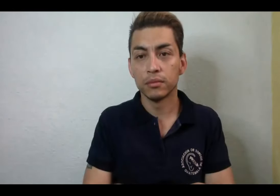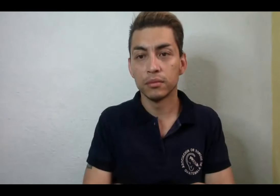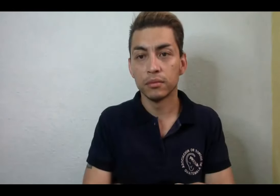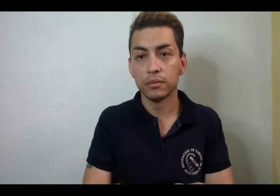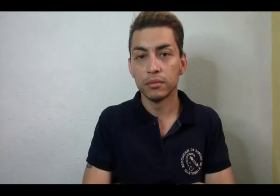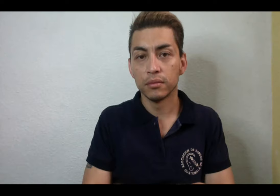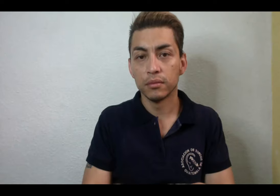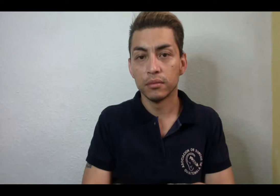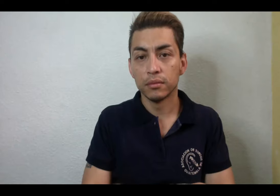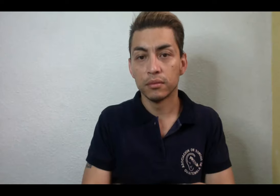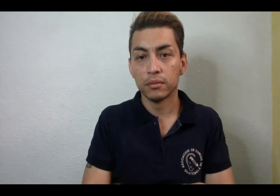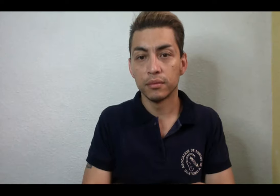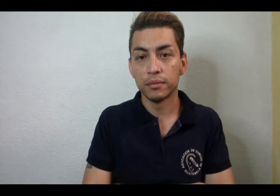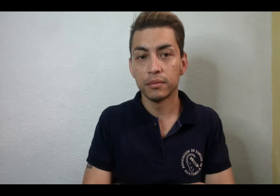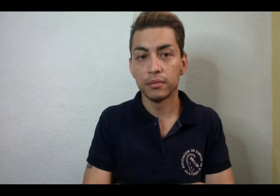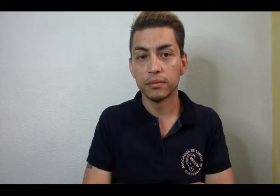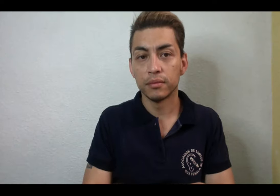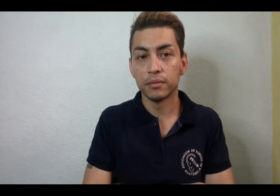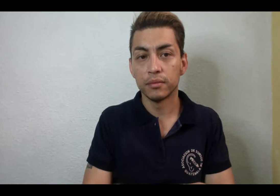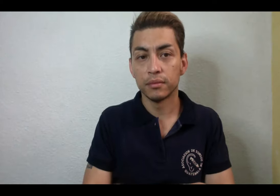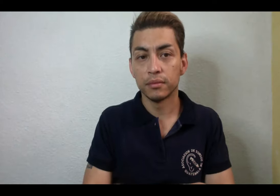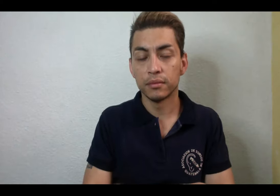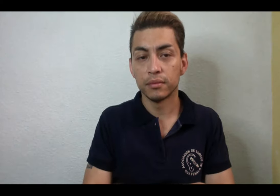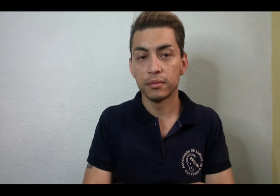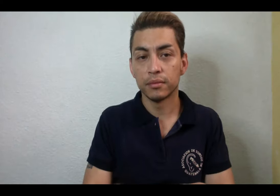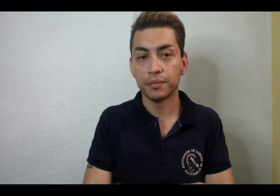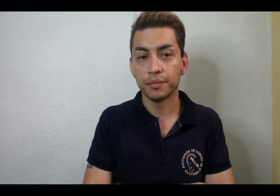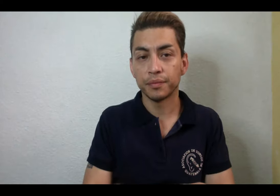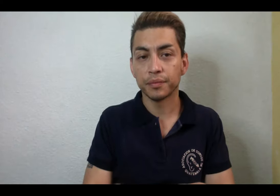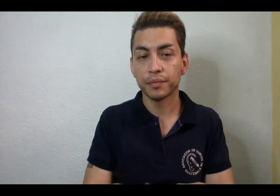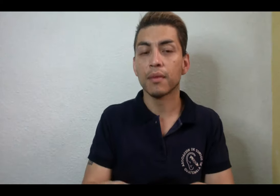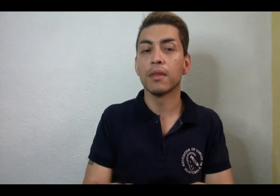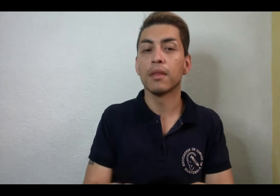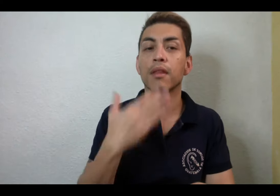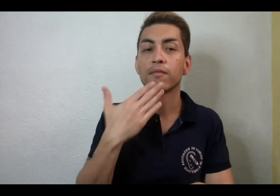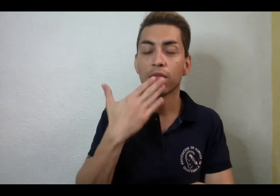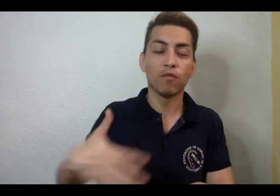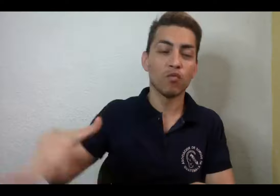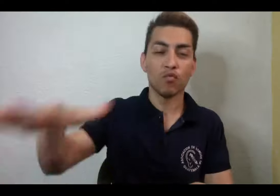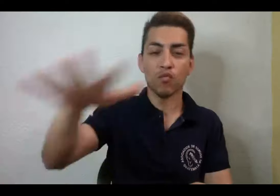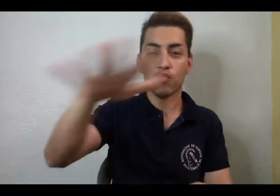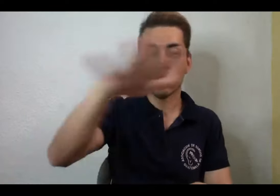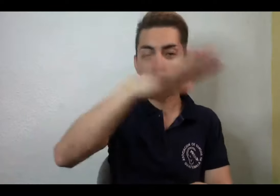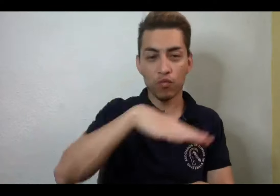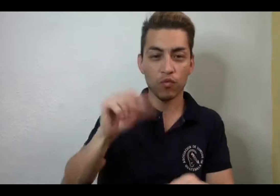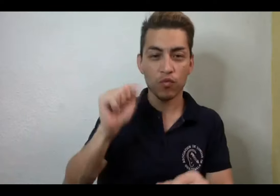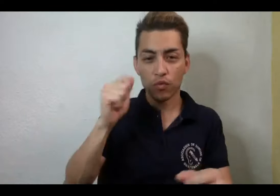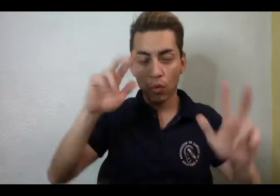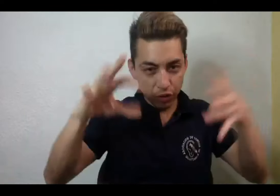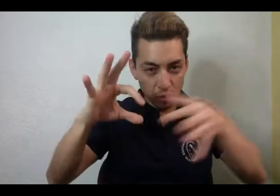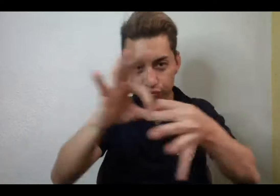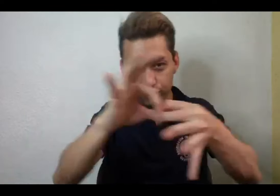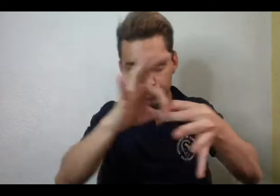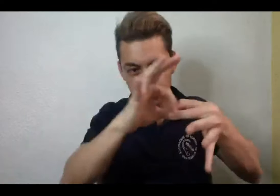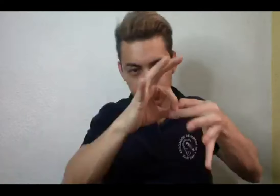Thank you, Soledad, and good morning to those of you connecting from Latin America and the Caribbean, and good afternoon for